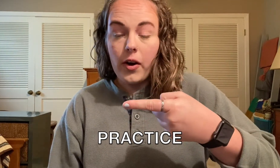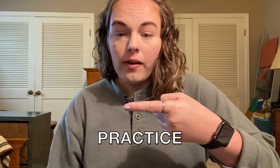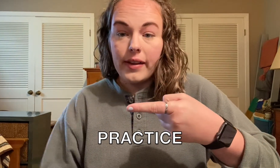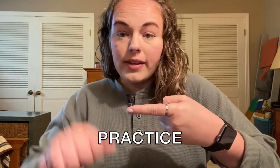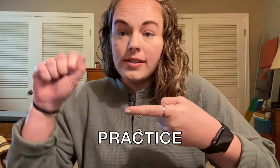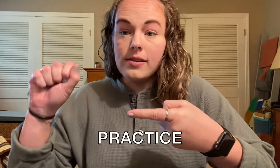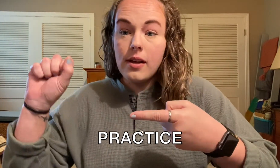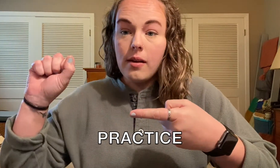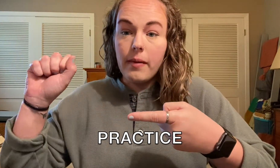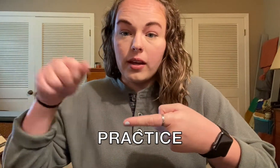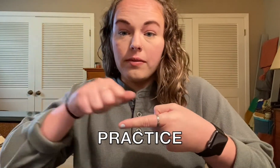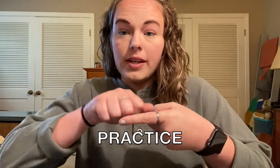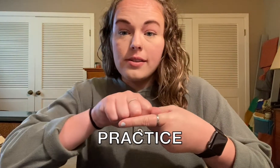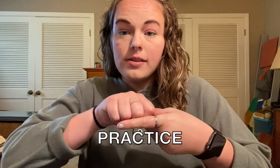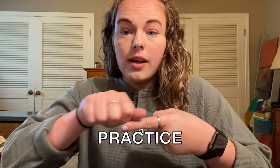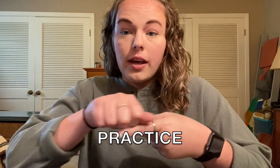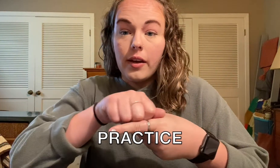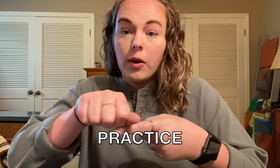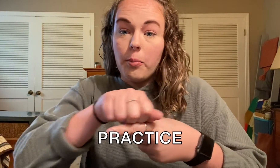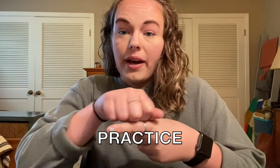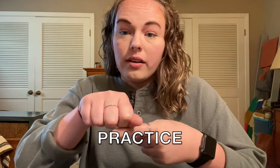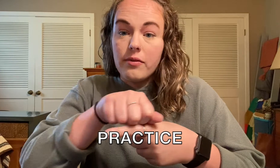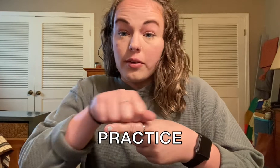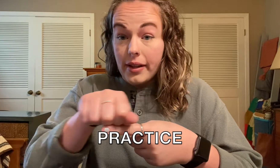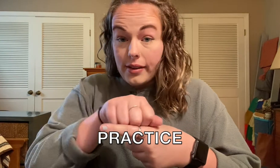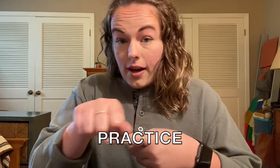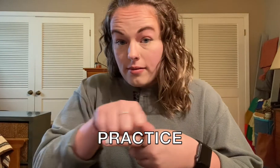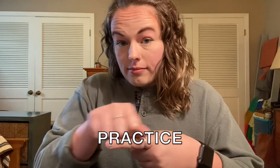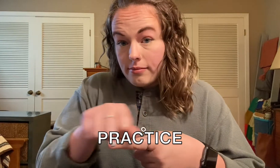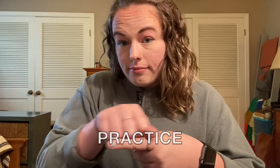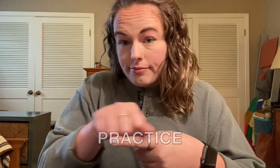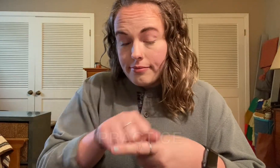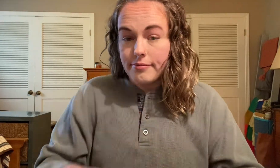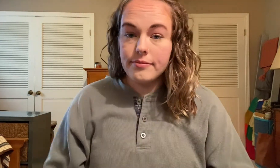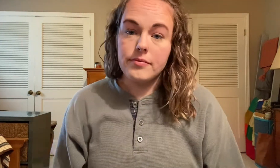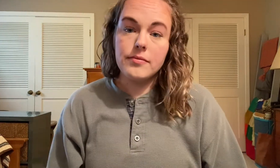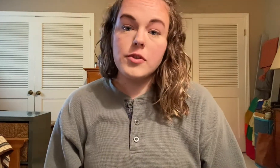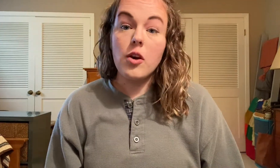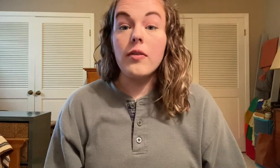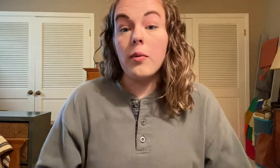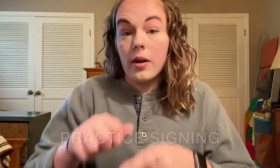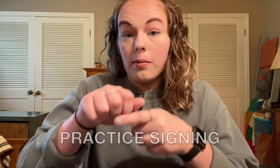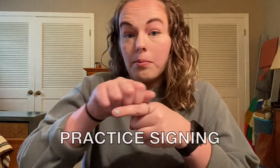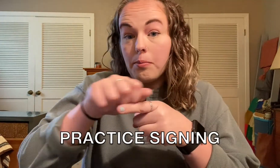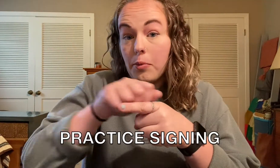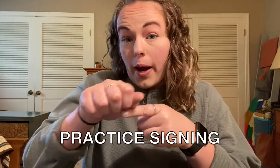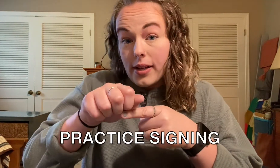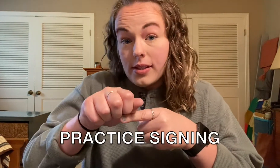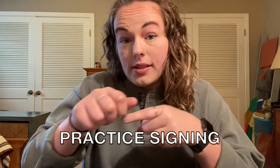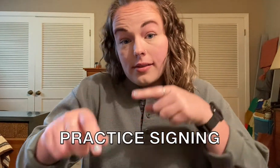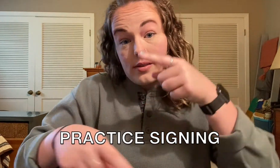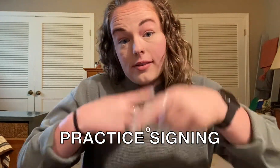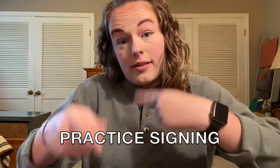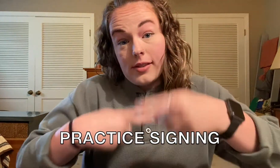like this, make a fist, and go back and forth like that. So if you want to practice